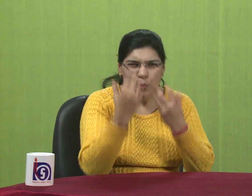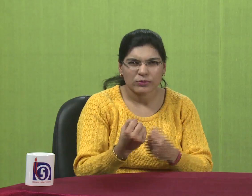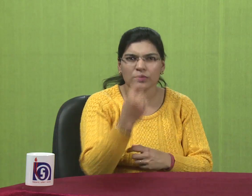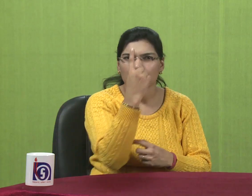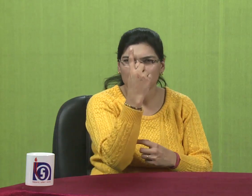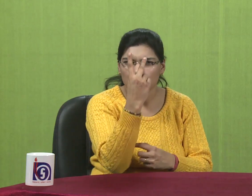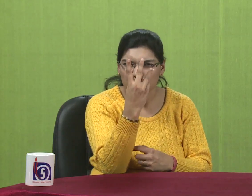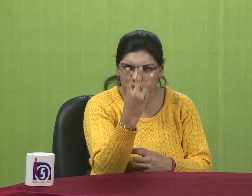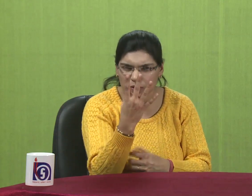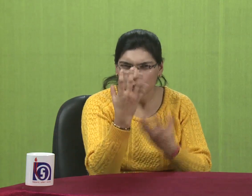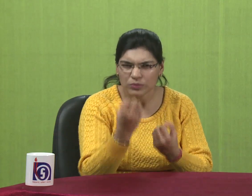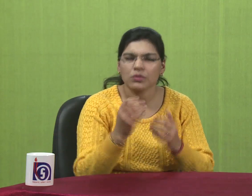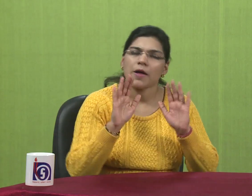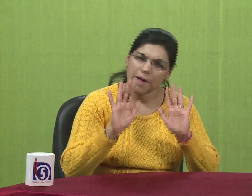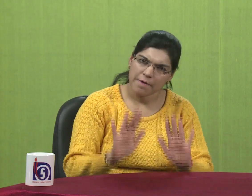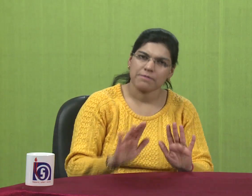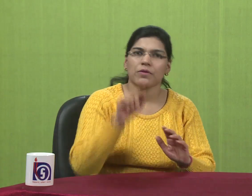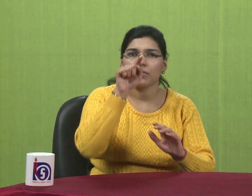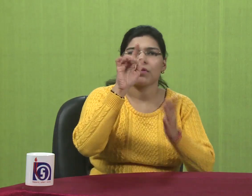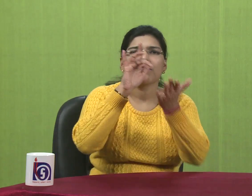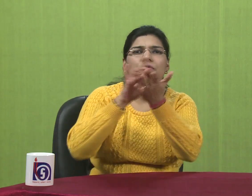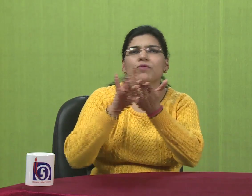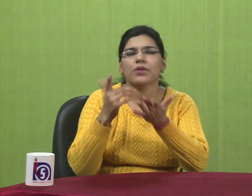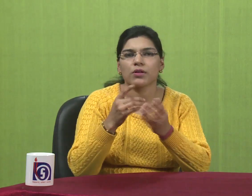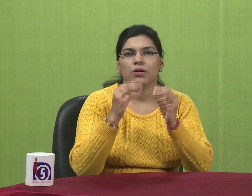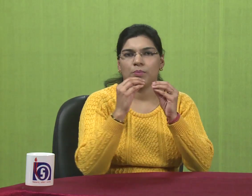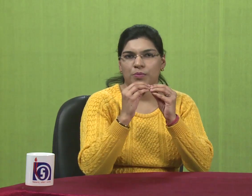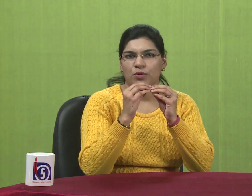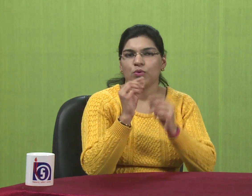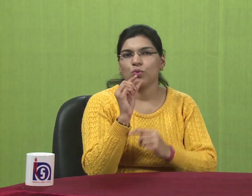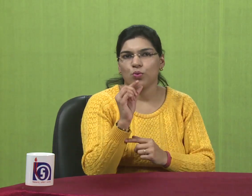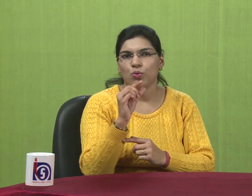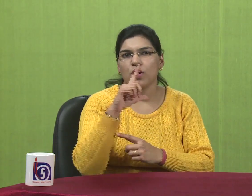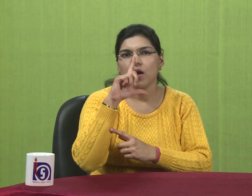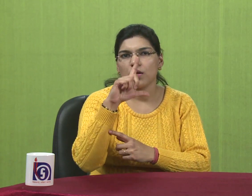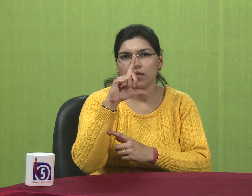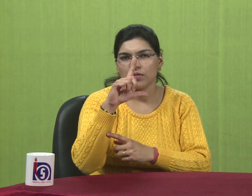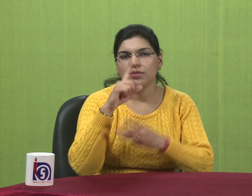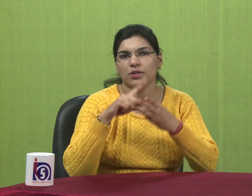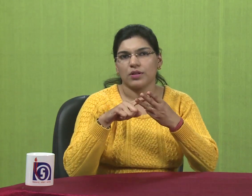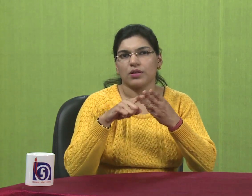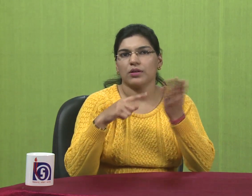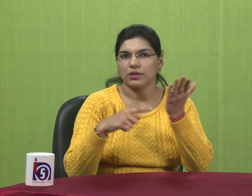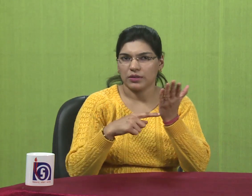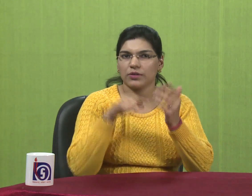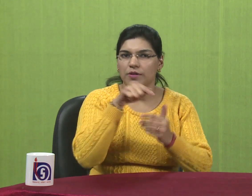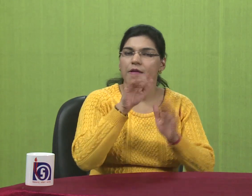and numbers. You can select if you want numbers for your points under titles or if you want